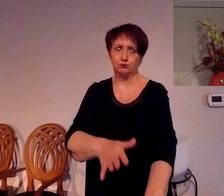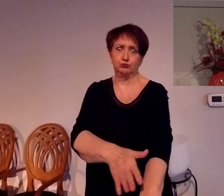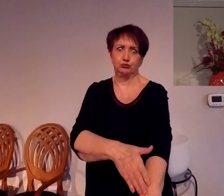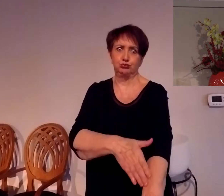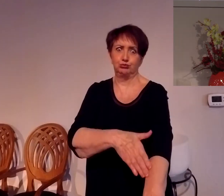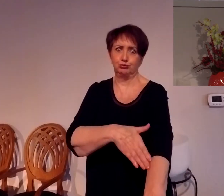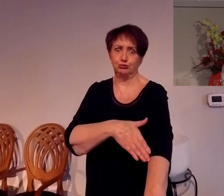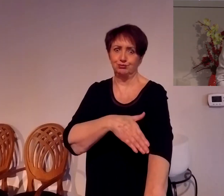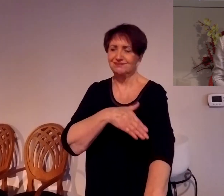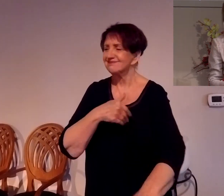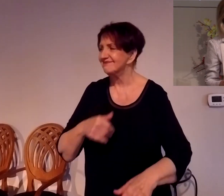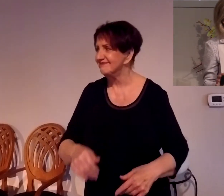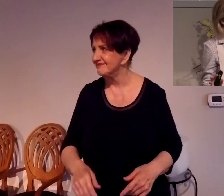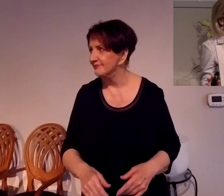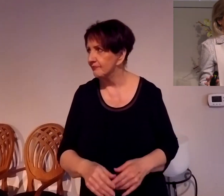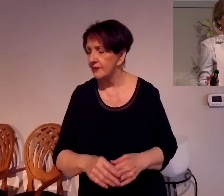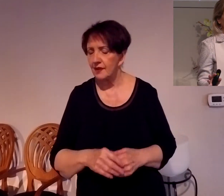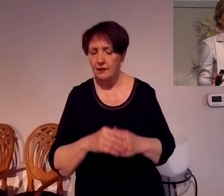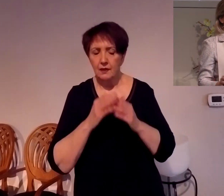yeah.